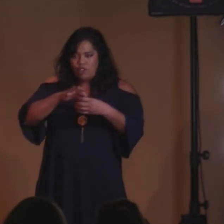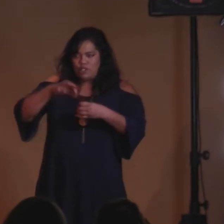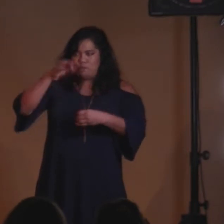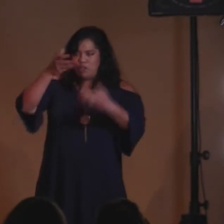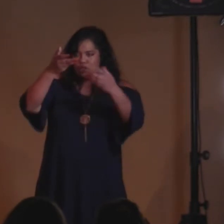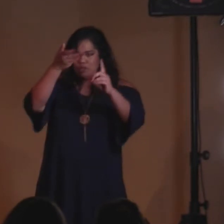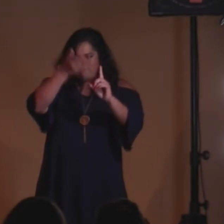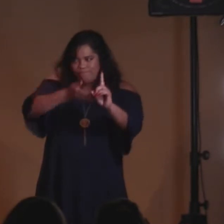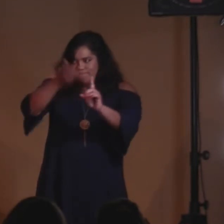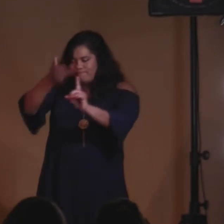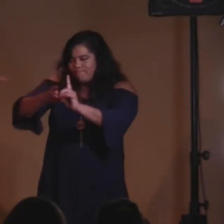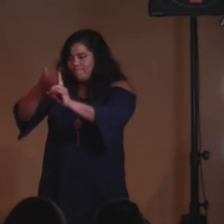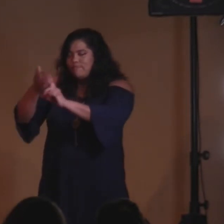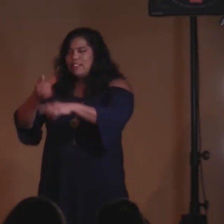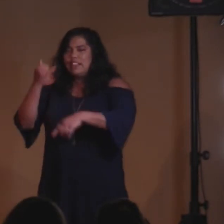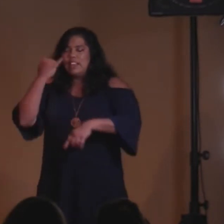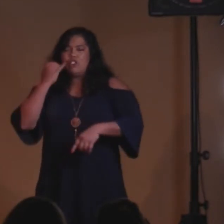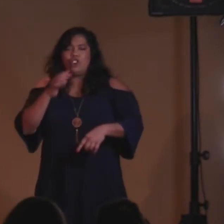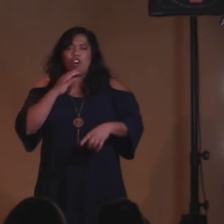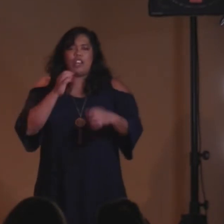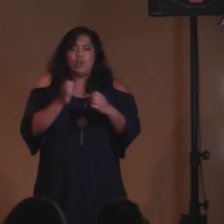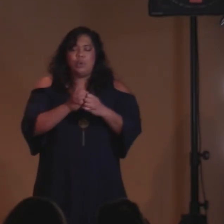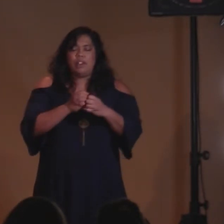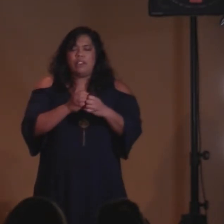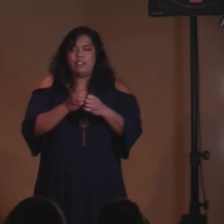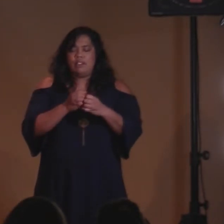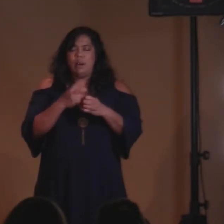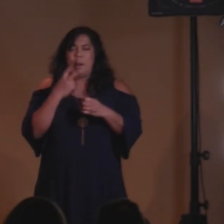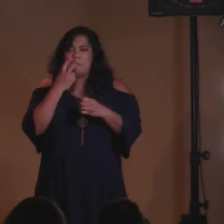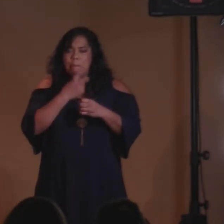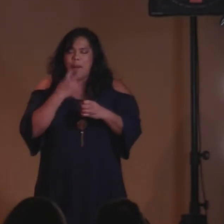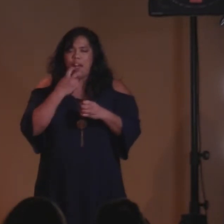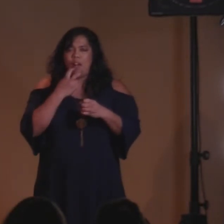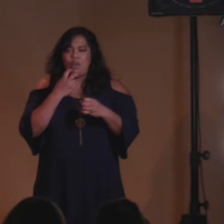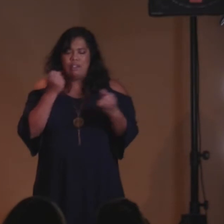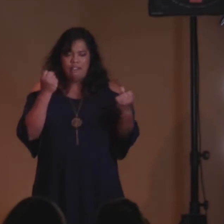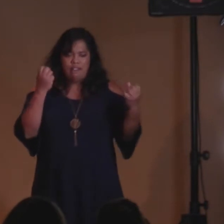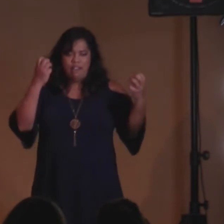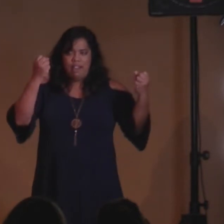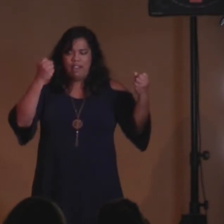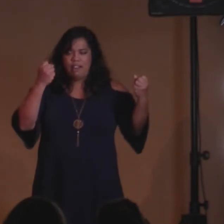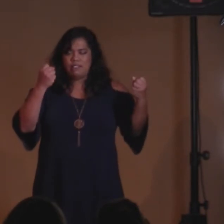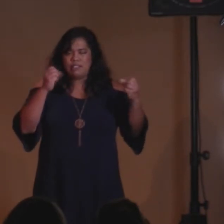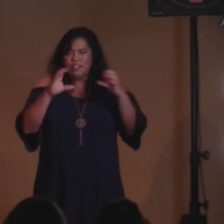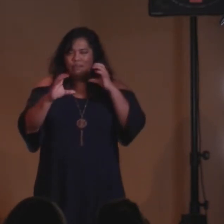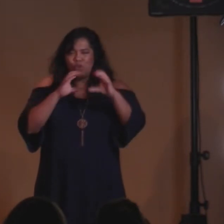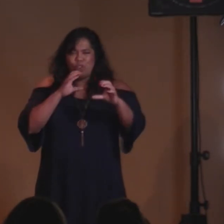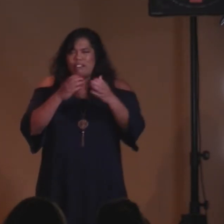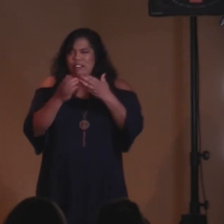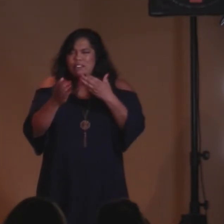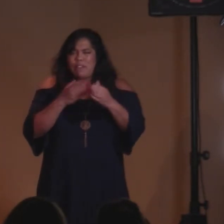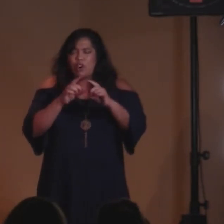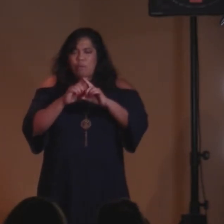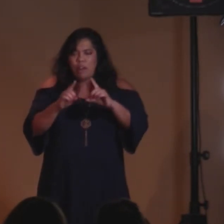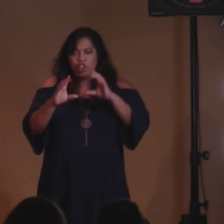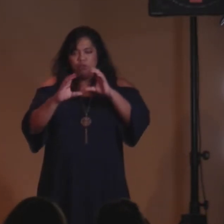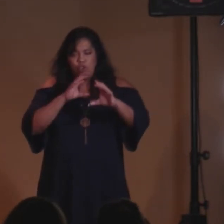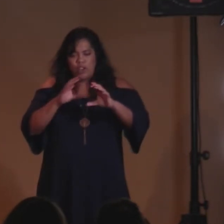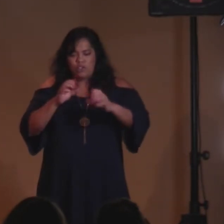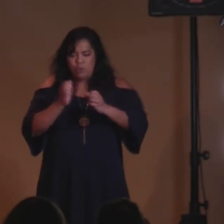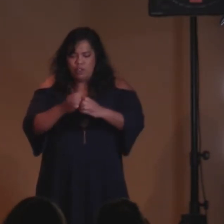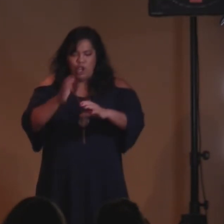you're it. And I don't care if you speak with your mouth, your hands, with music. I don't care how you communicate, whether it's drums. Communication is